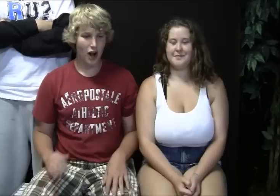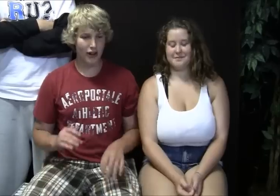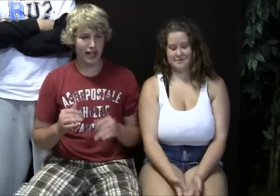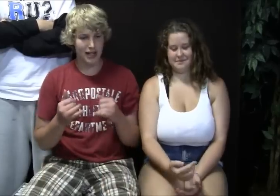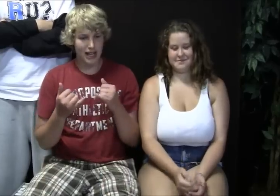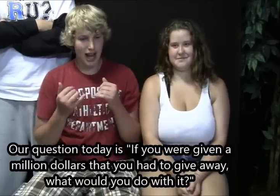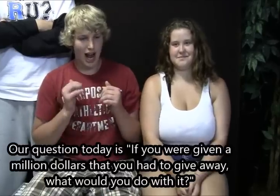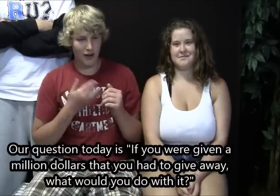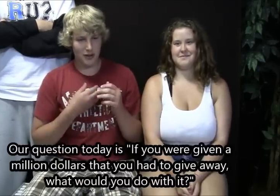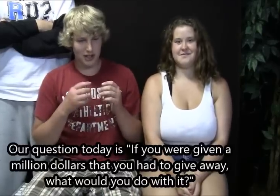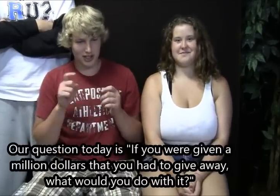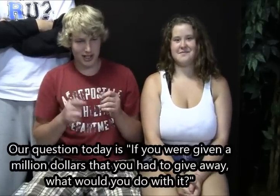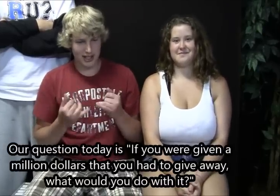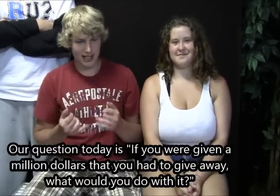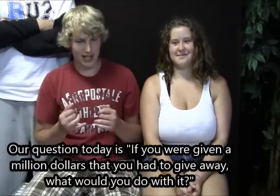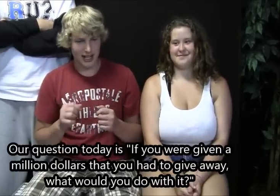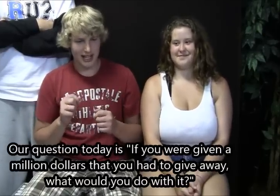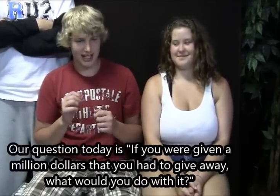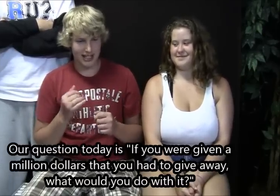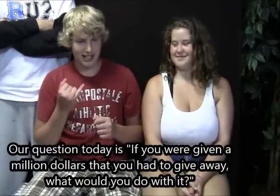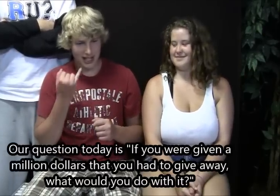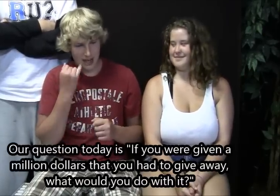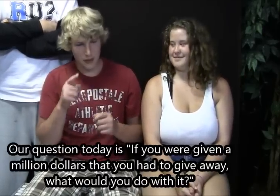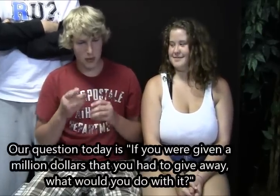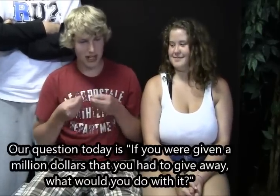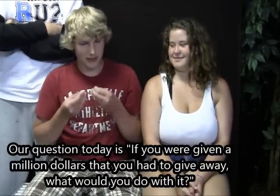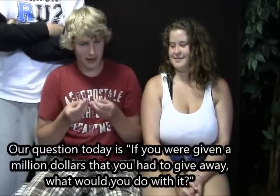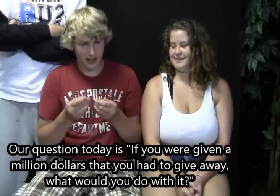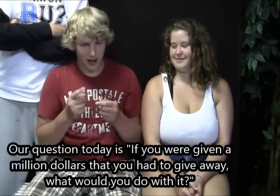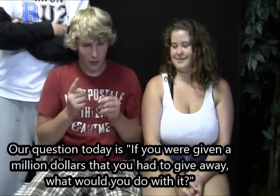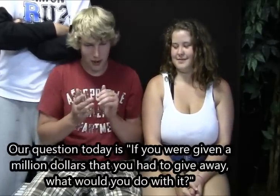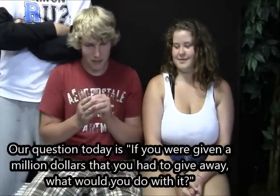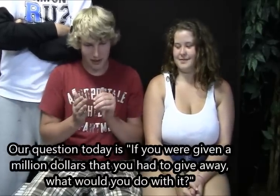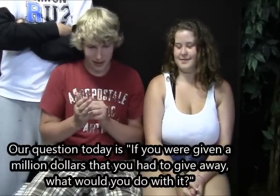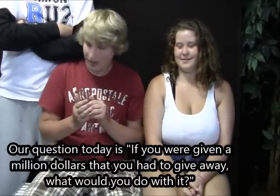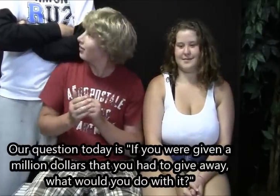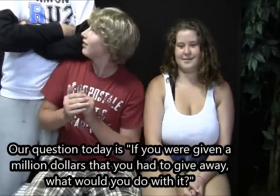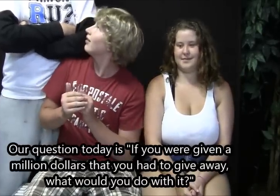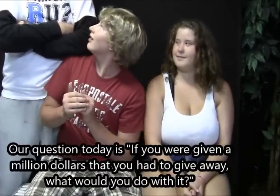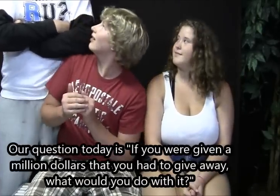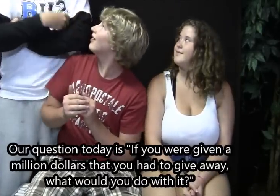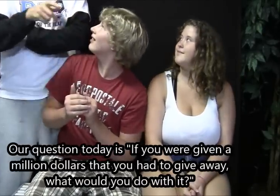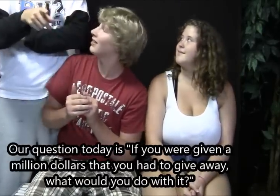Okay, our question today is, if you were given 1 million...